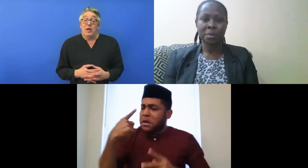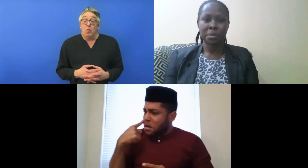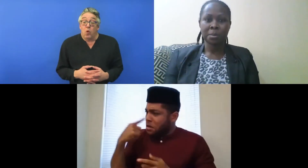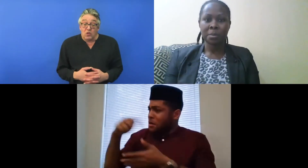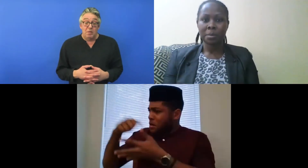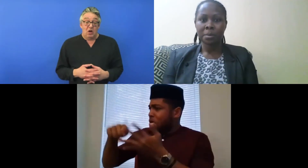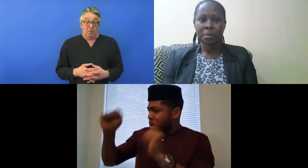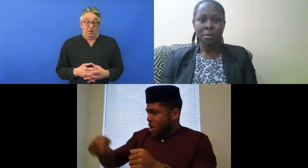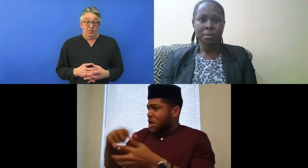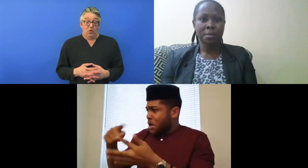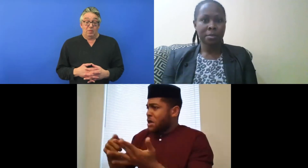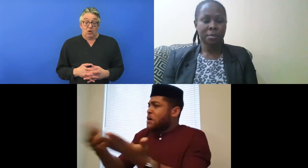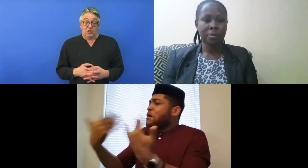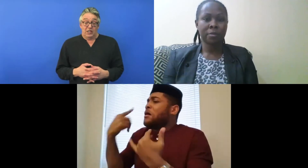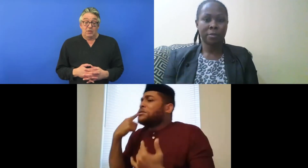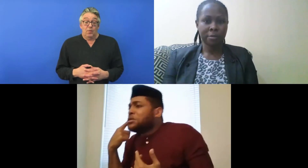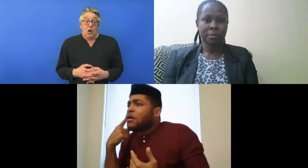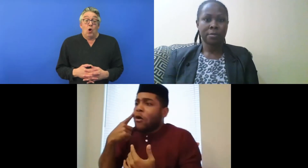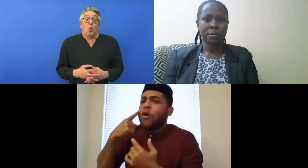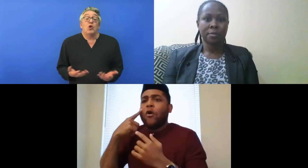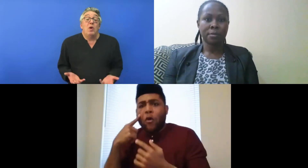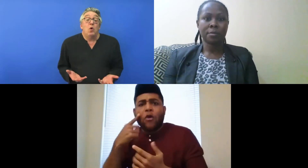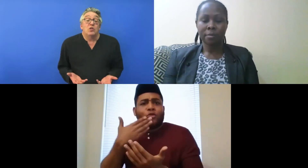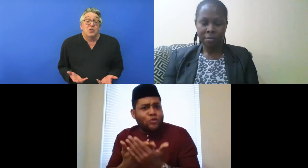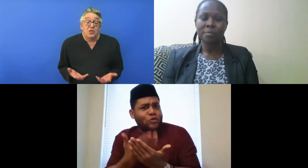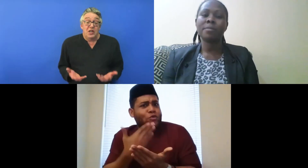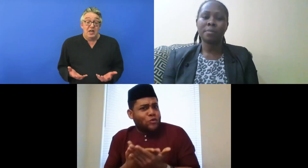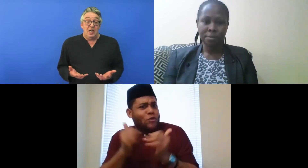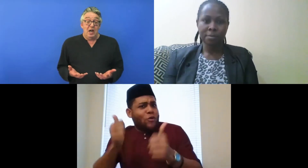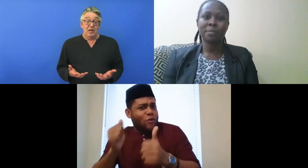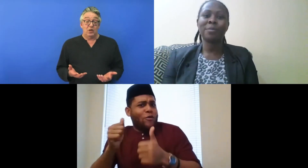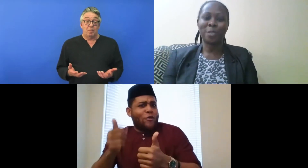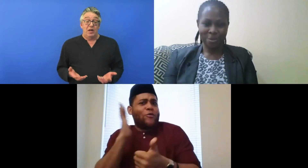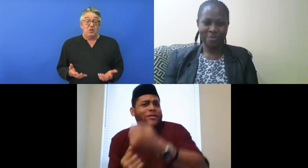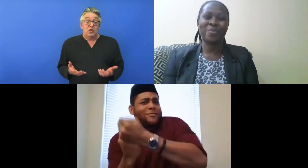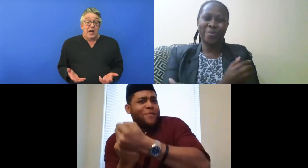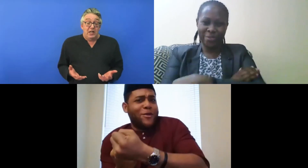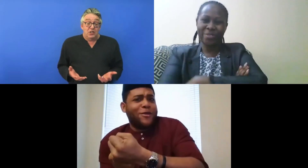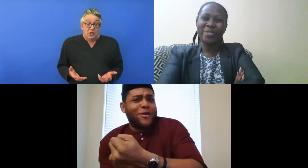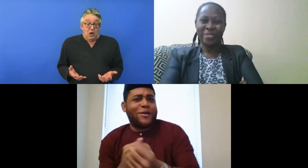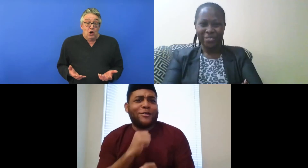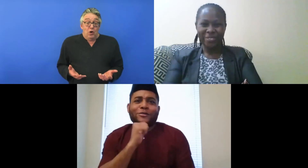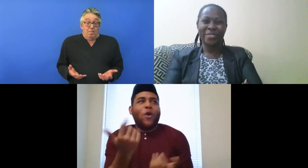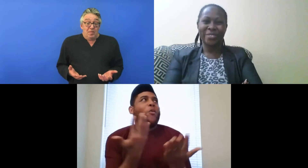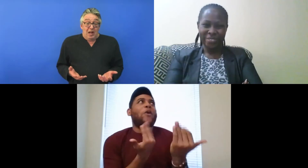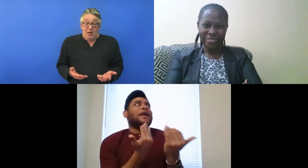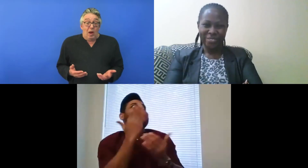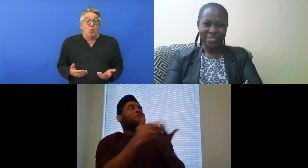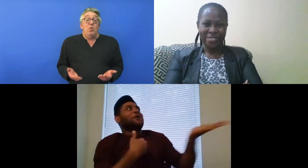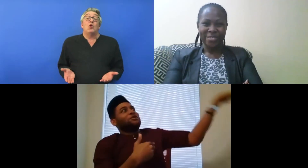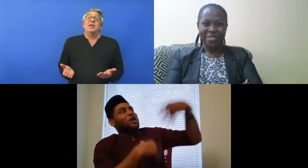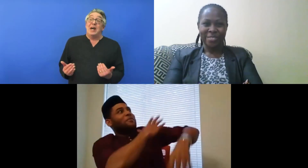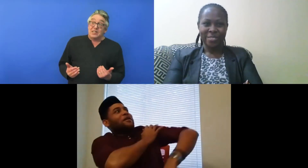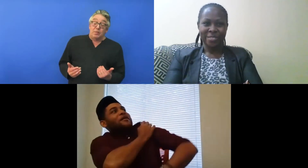That we want to become involved in politics. What do we want to see in terms of political change? And